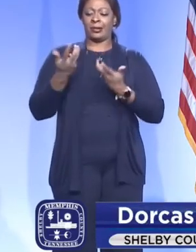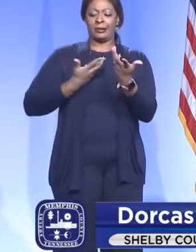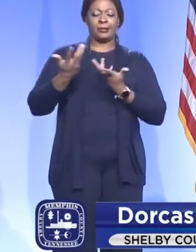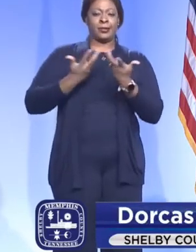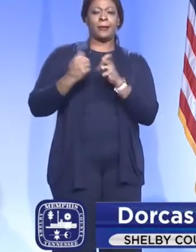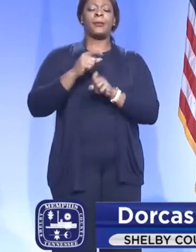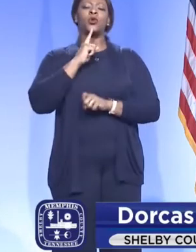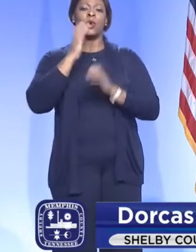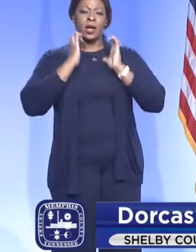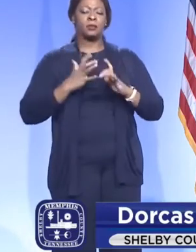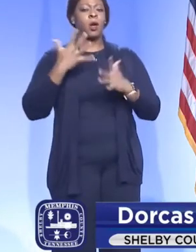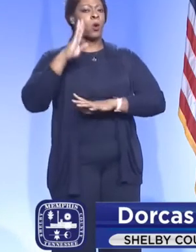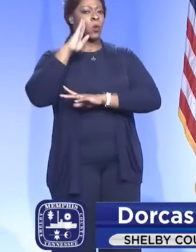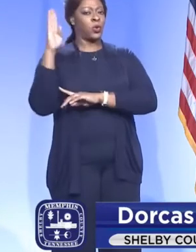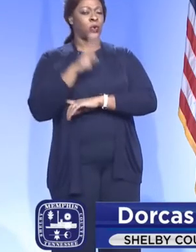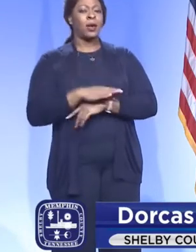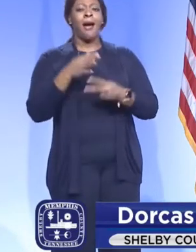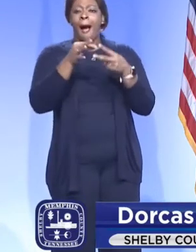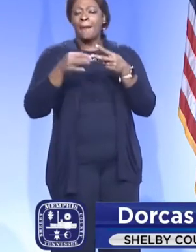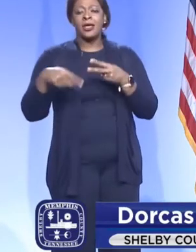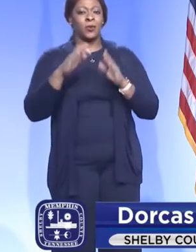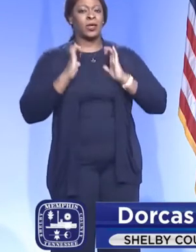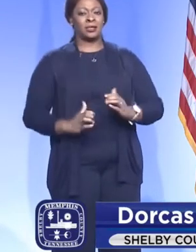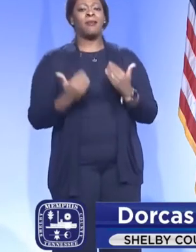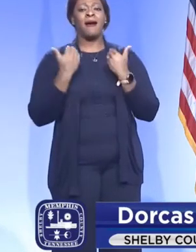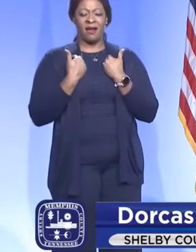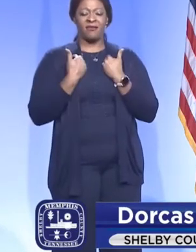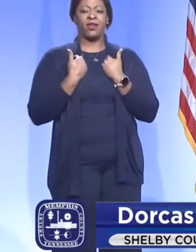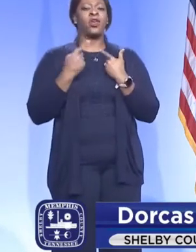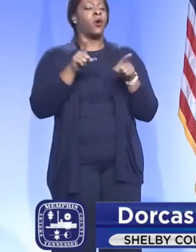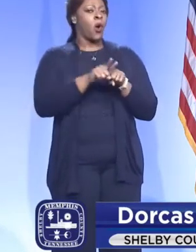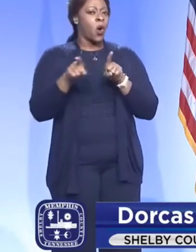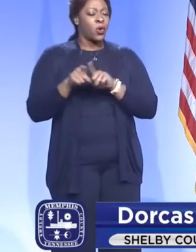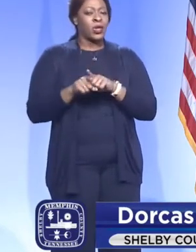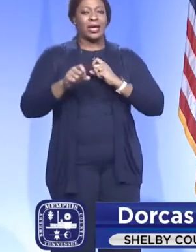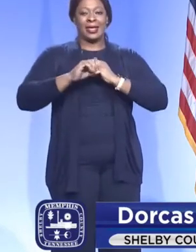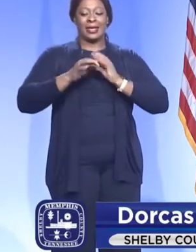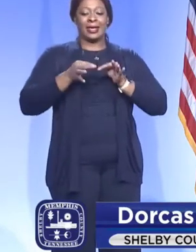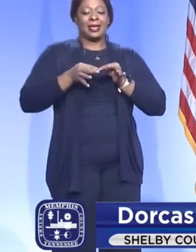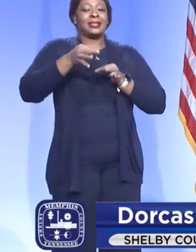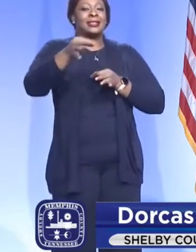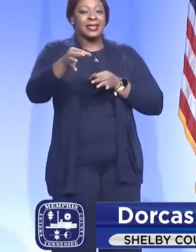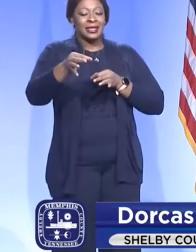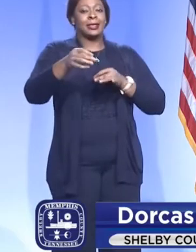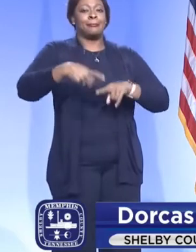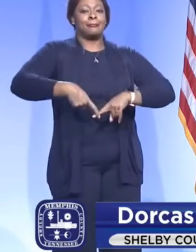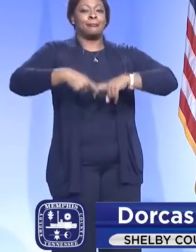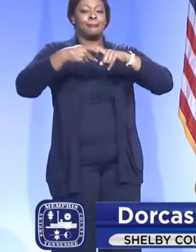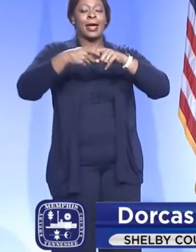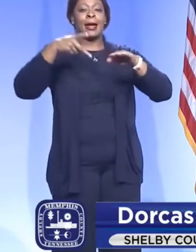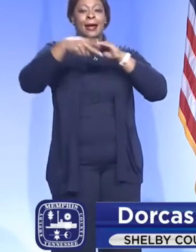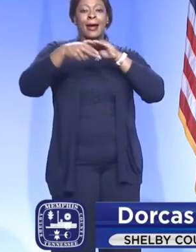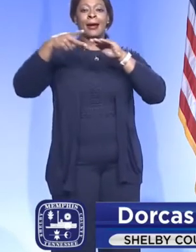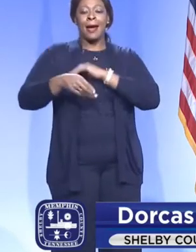want to mention is that we have had, of course, an increase in people needing help with utility